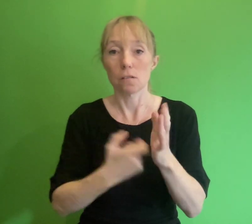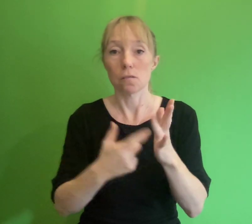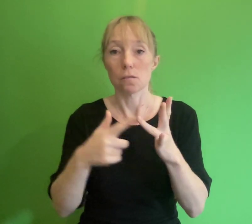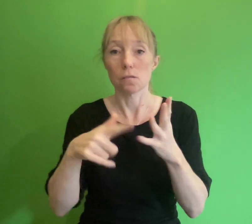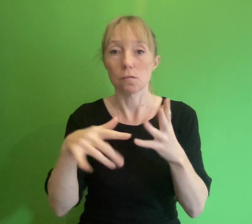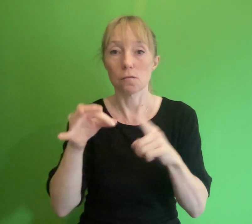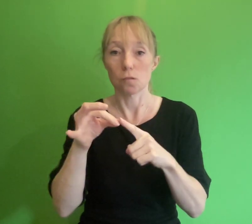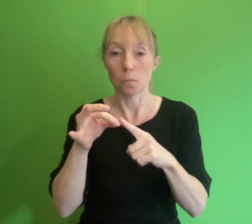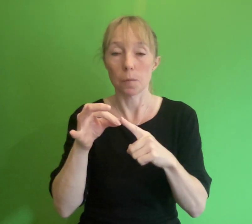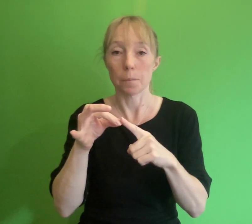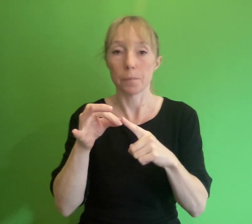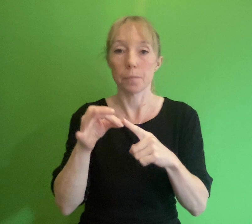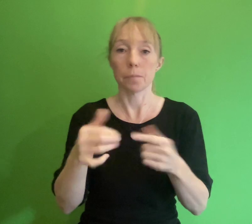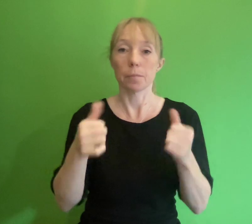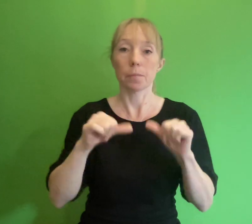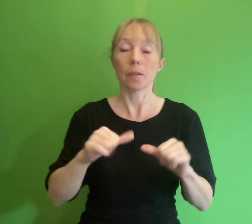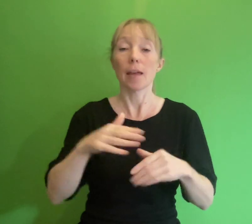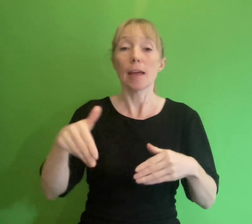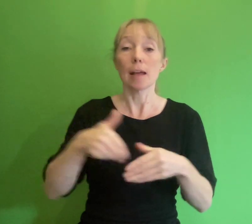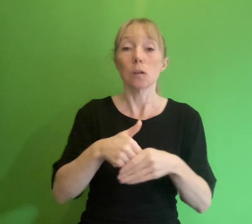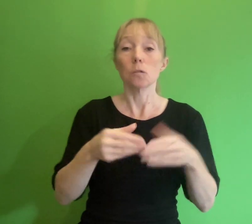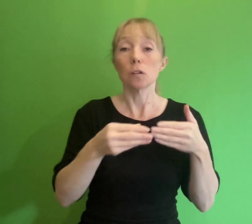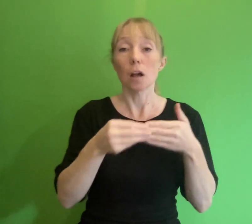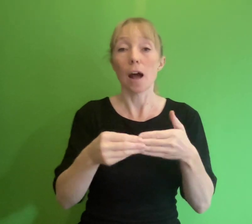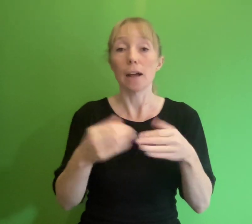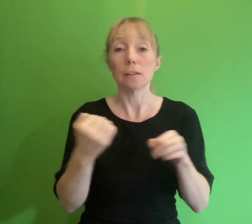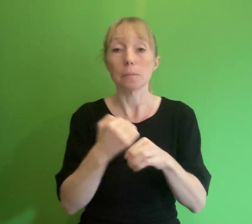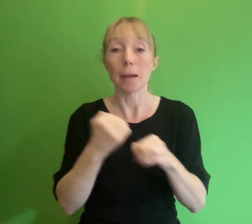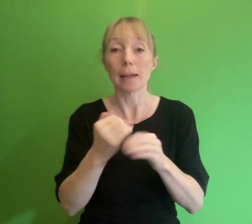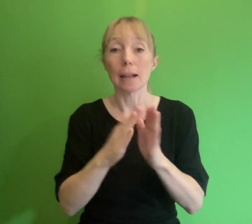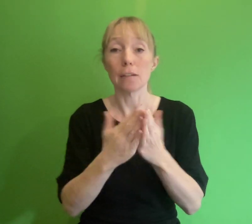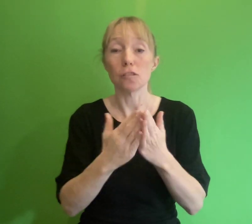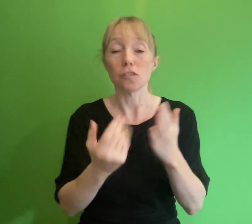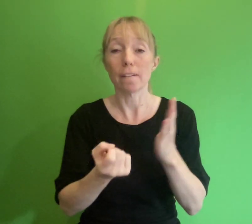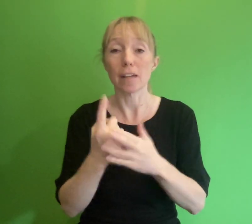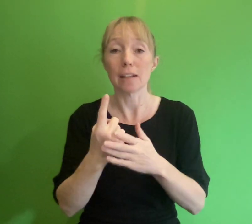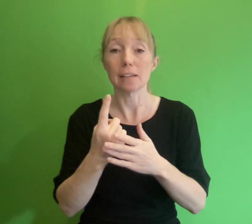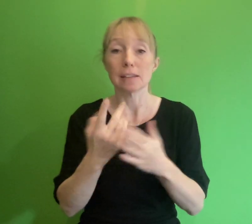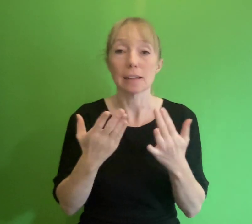Inclusion Guide to Making Literature Events Accessible for Disabled People.